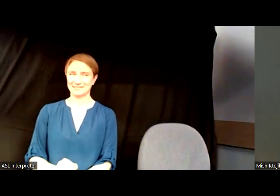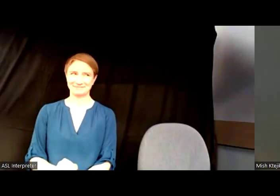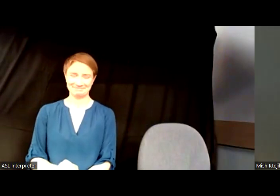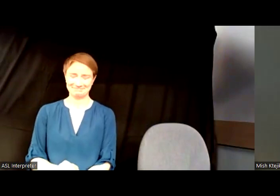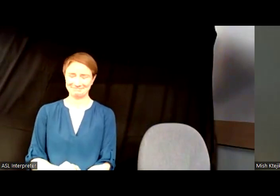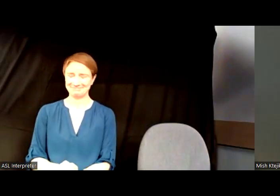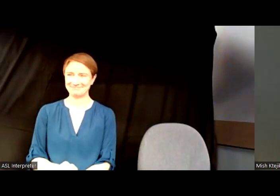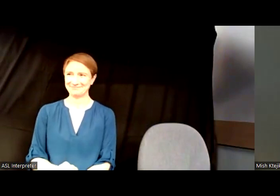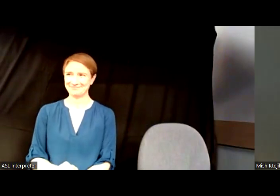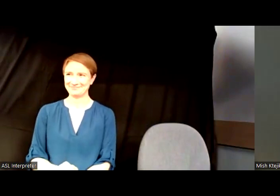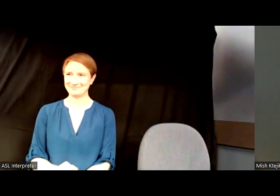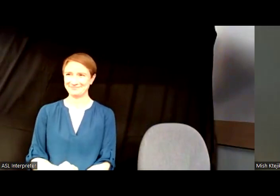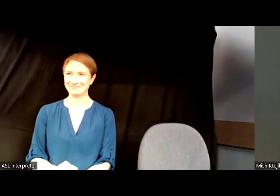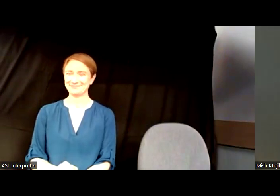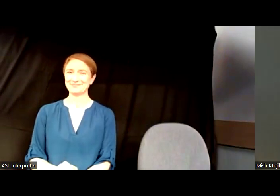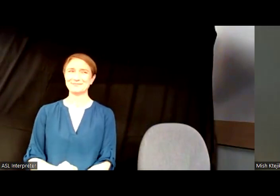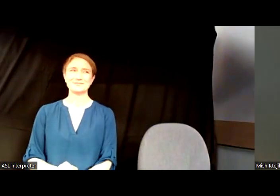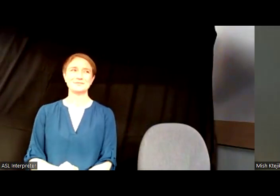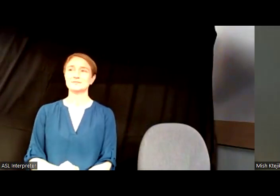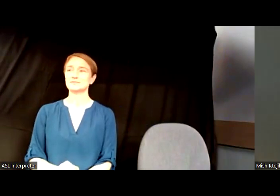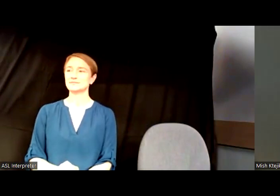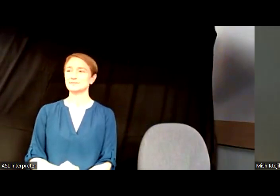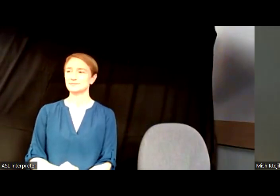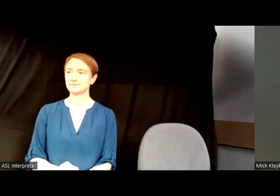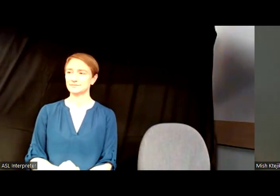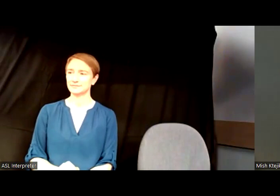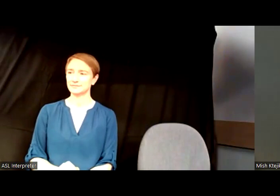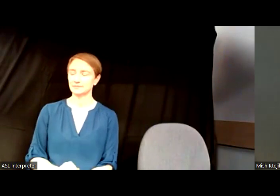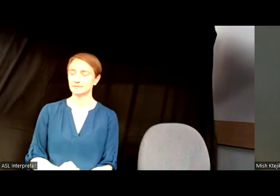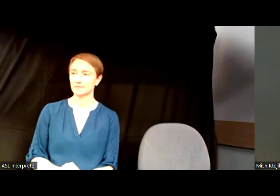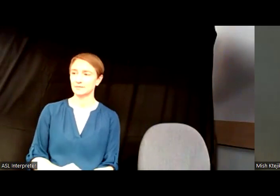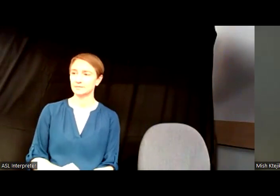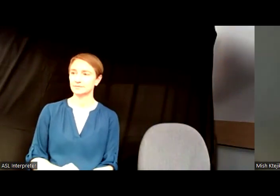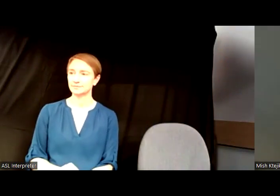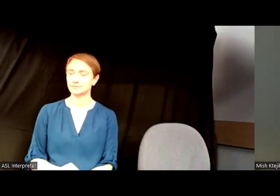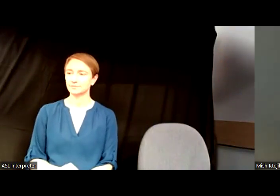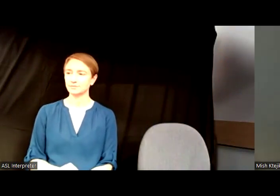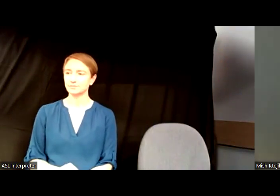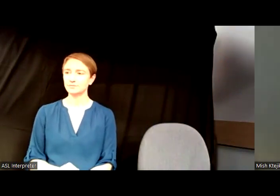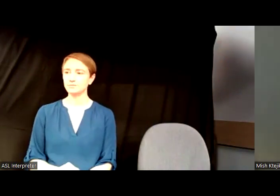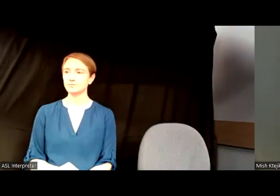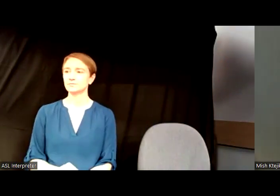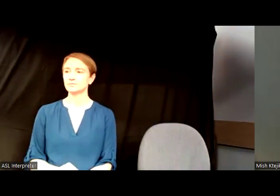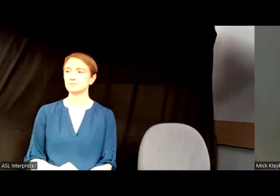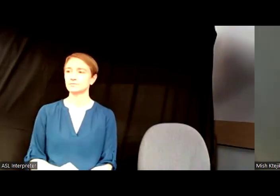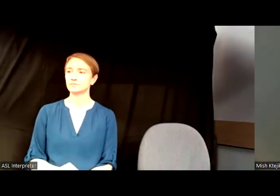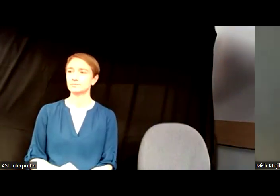Ready? We're ready. Okay, Mitch, on to you. This is Jack.